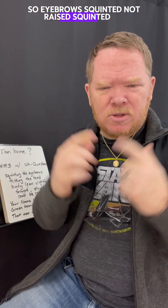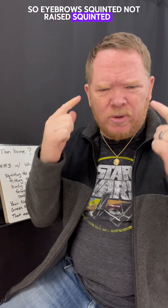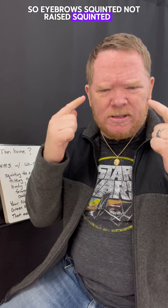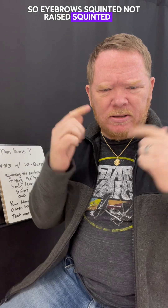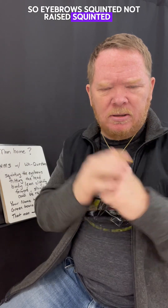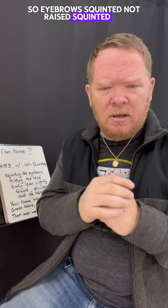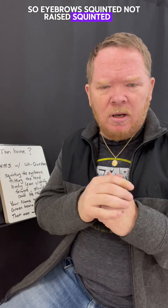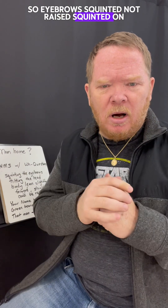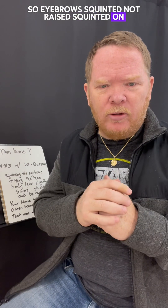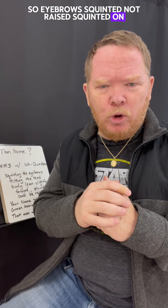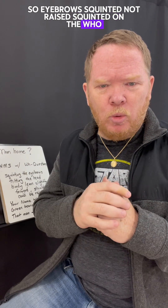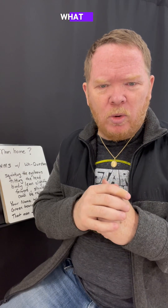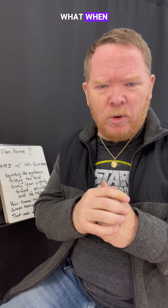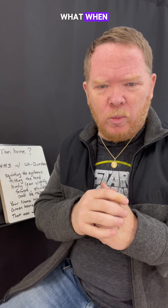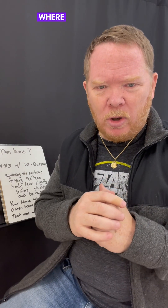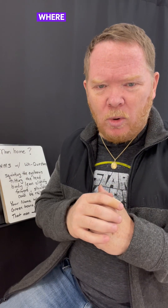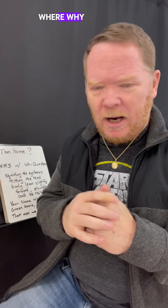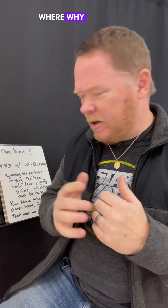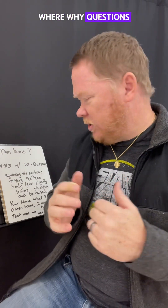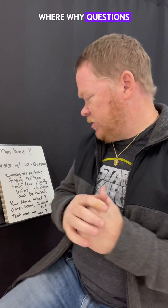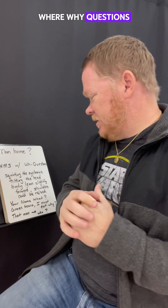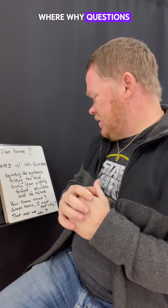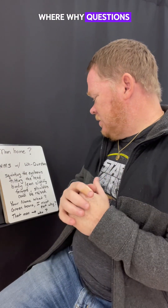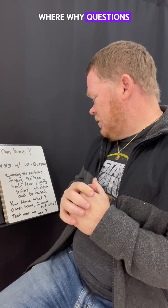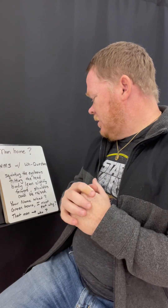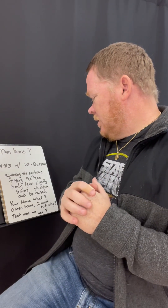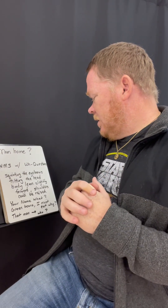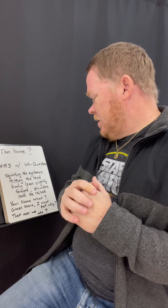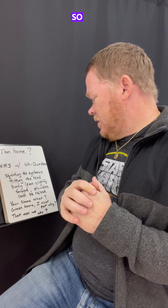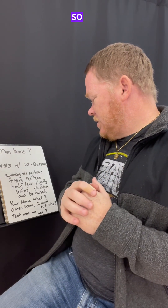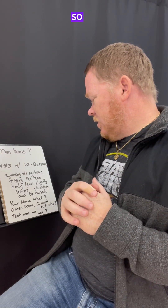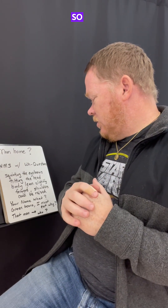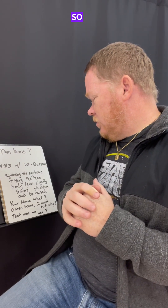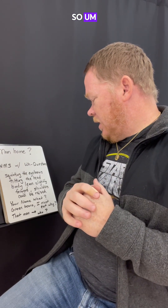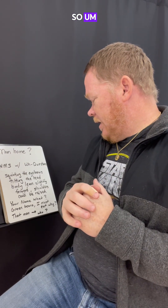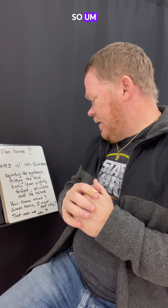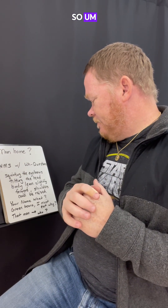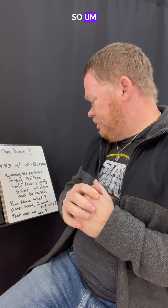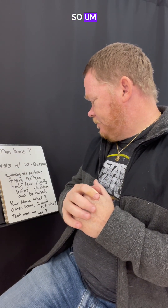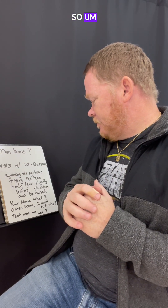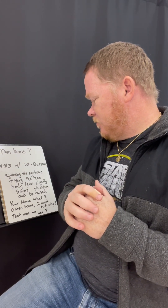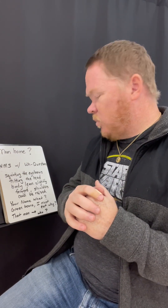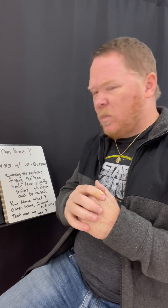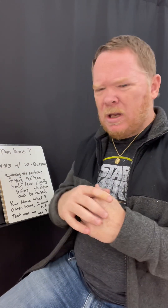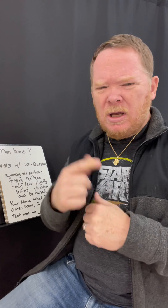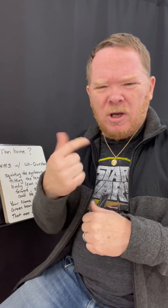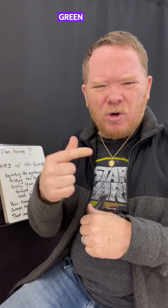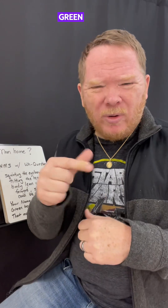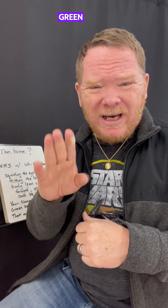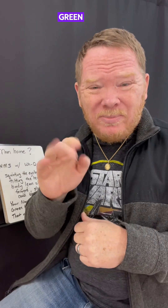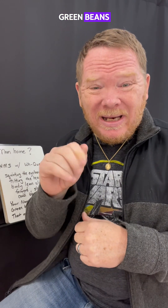squinted on the who, what, when, where, why questions. So, green